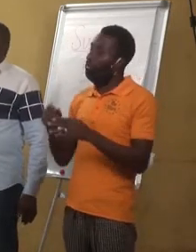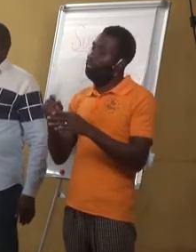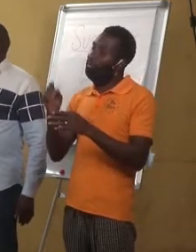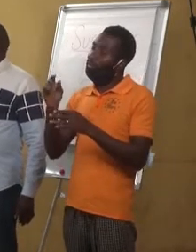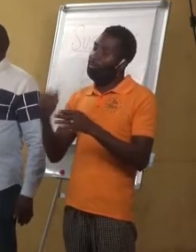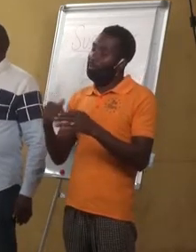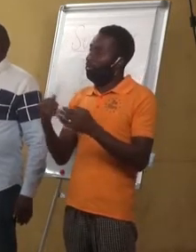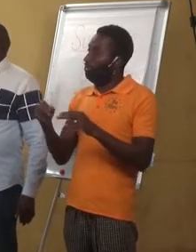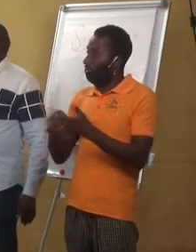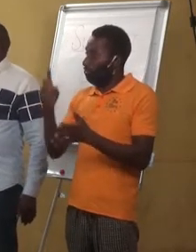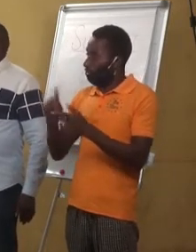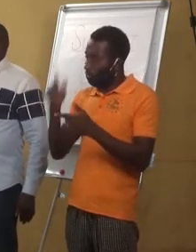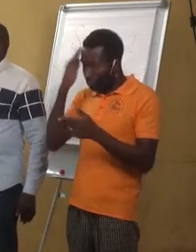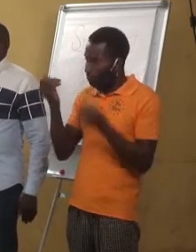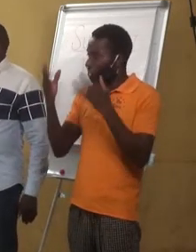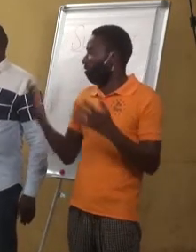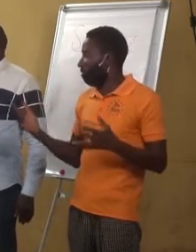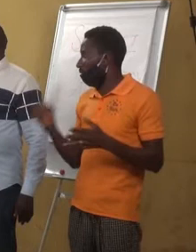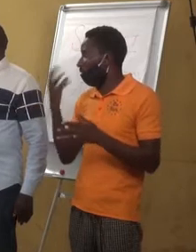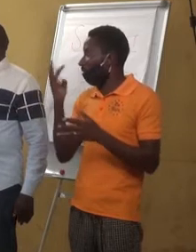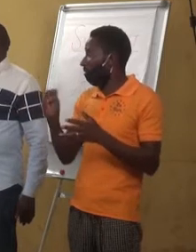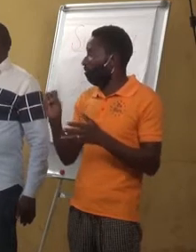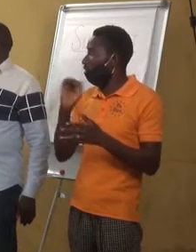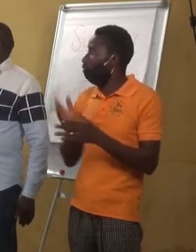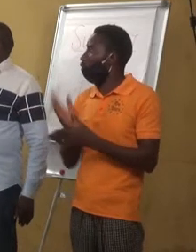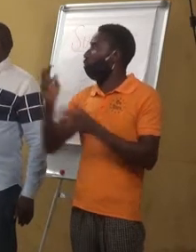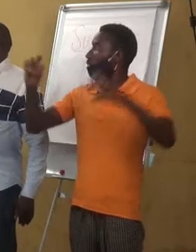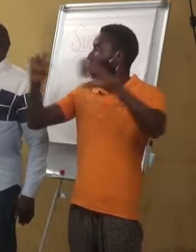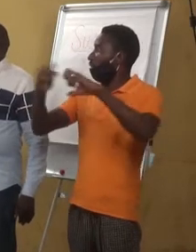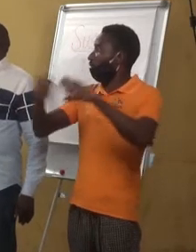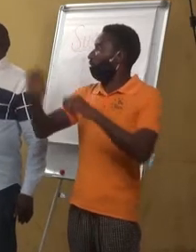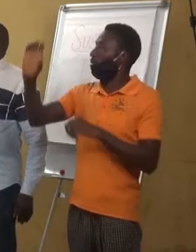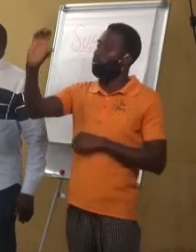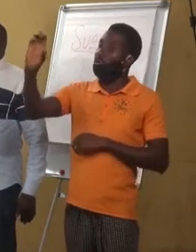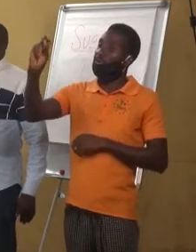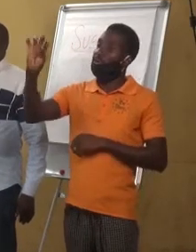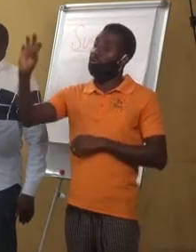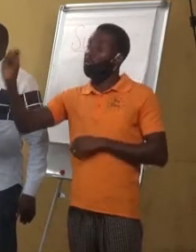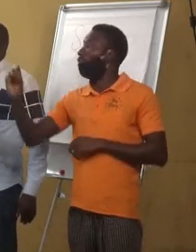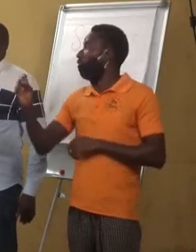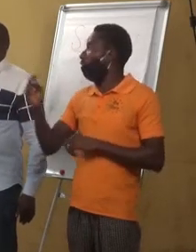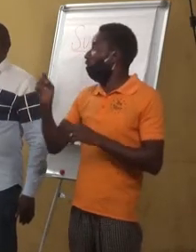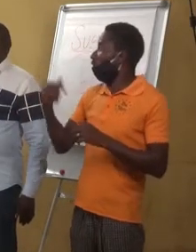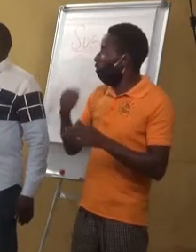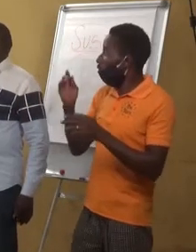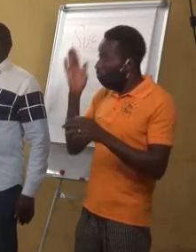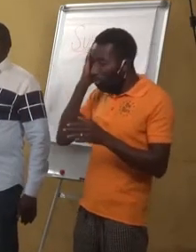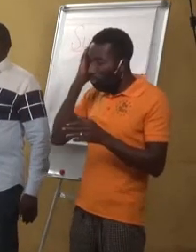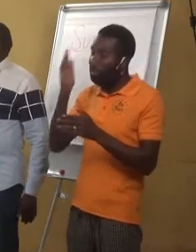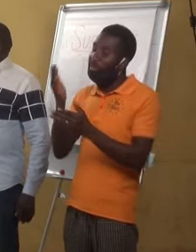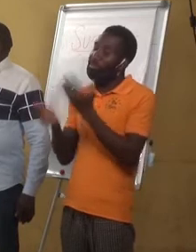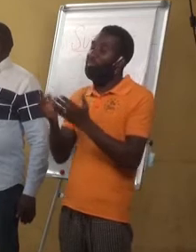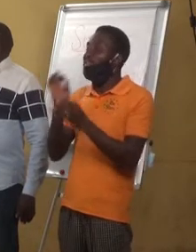the knowledge of chemistry. One of them is through the electronic configuration that we can know whether this is a metal or a non-metal. We can